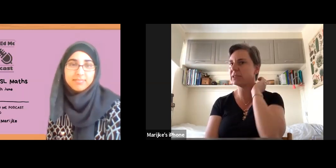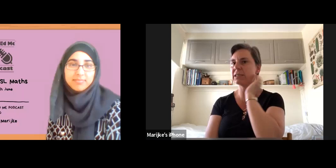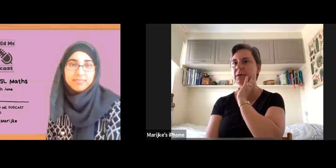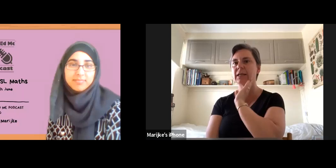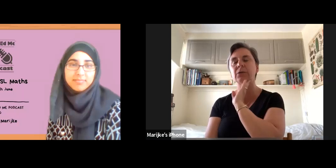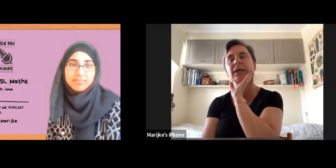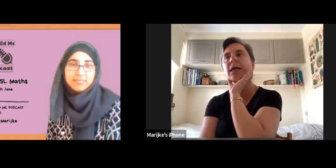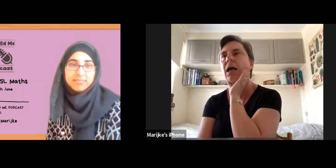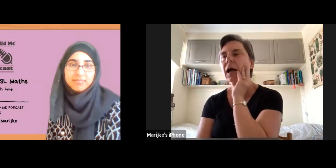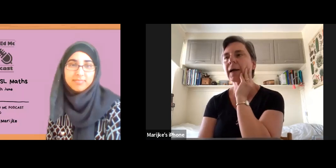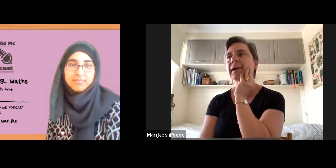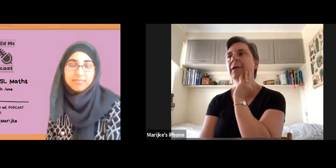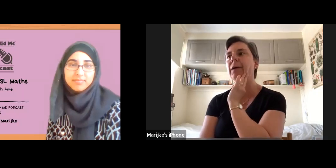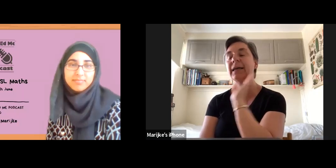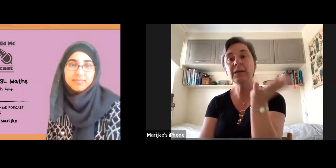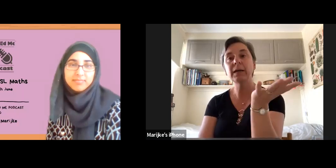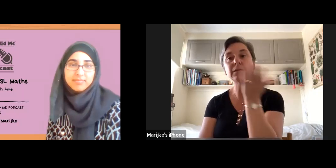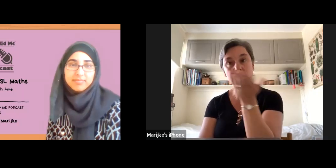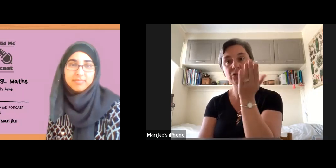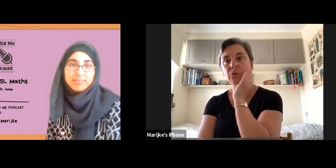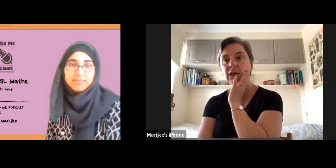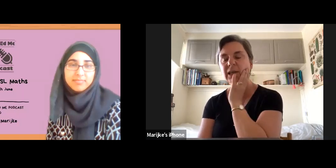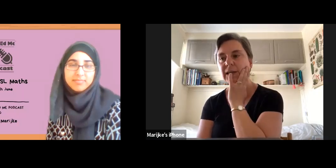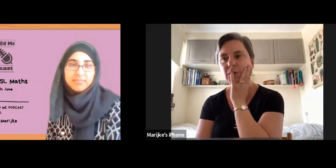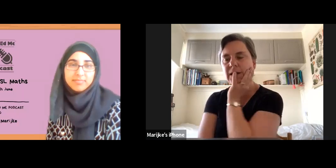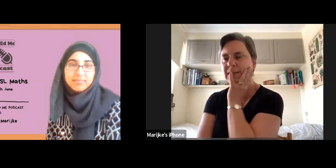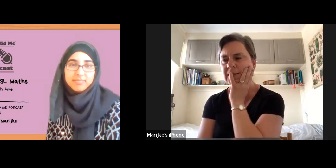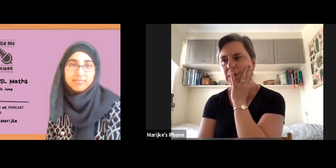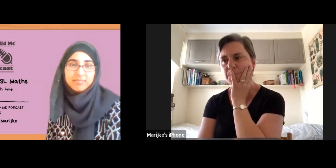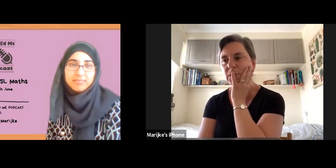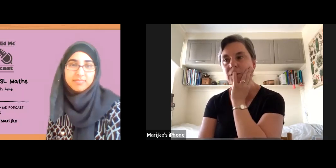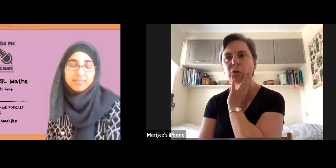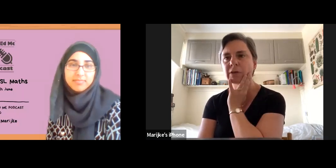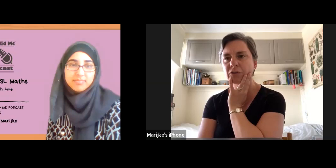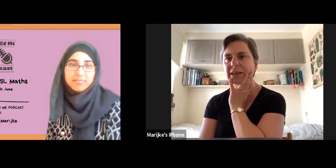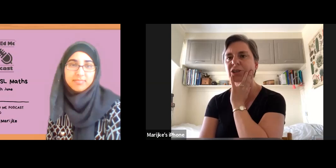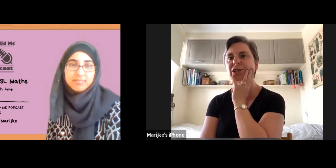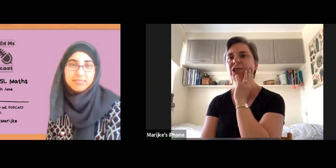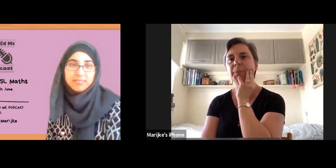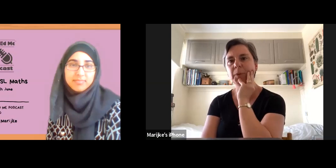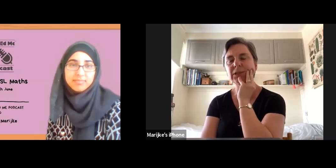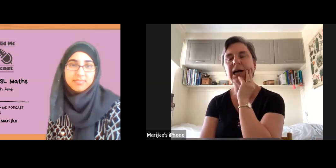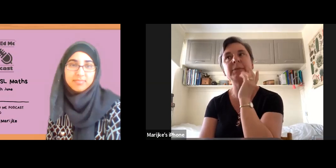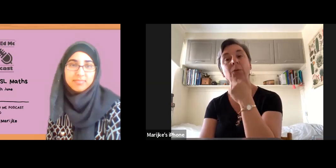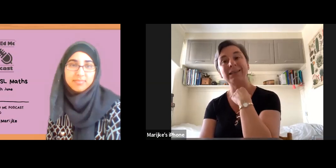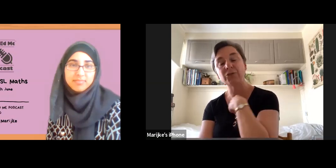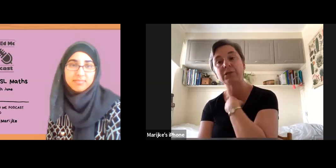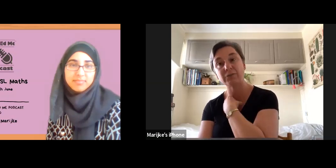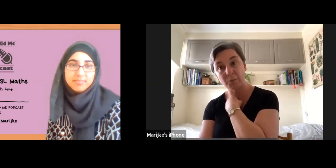seeds in my head. So I emailed the school and I said, look, I know you're looking for an English teacher, but I'd be quite interested from a